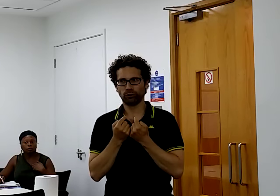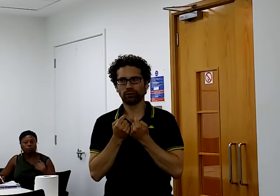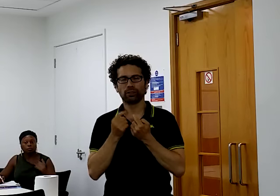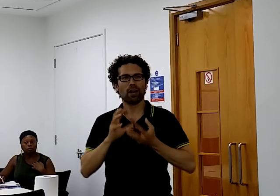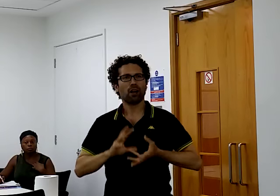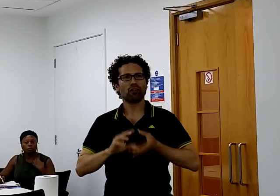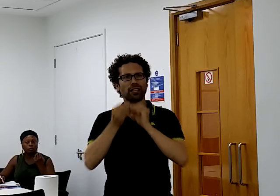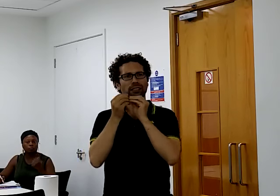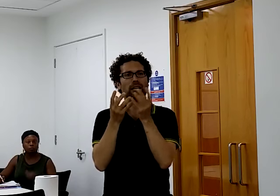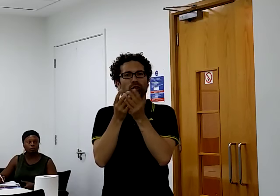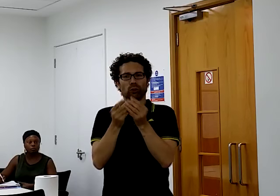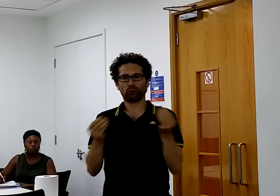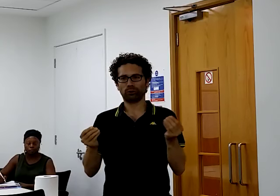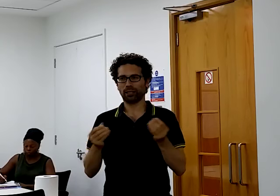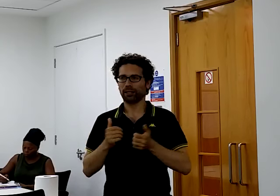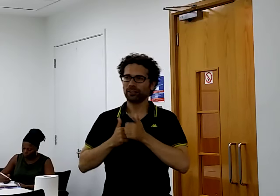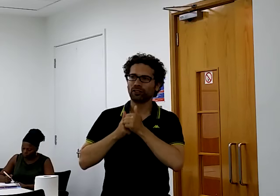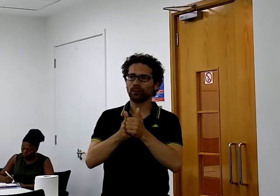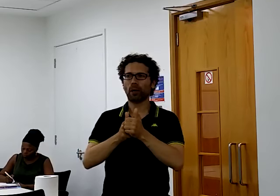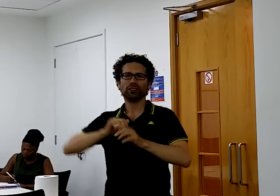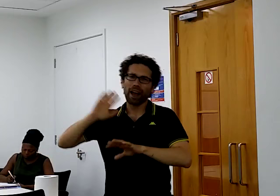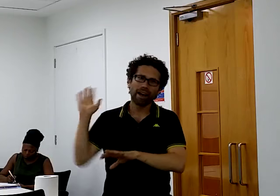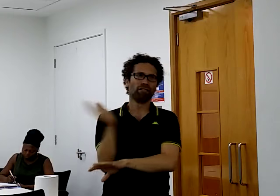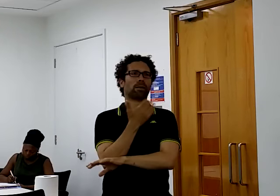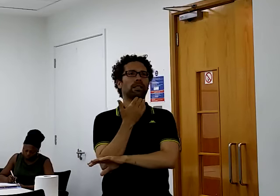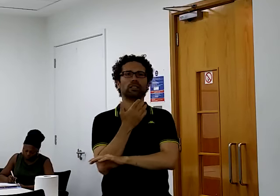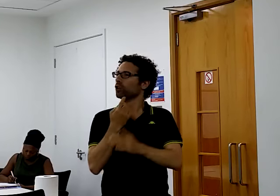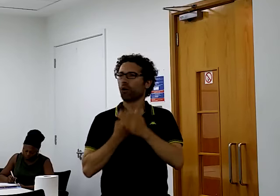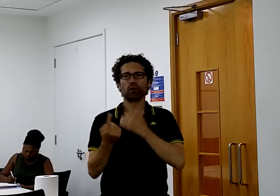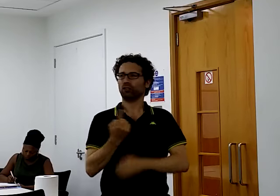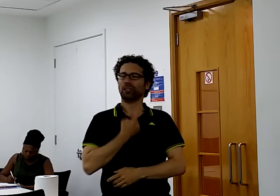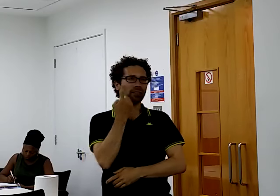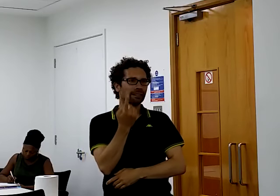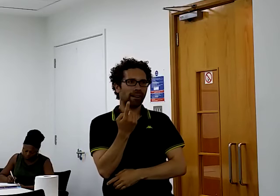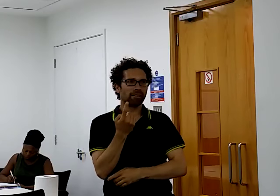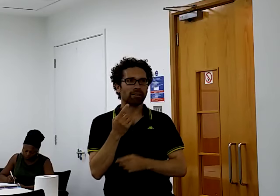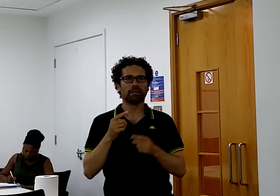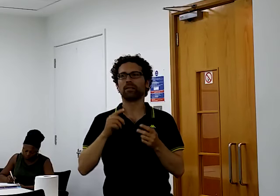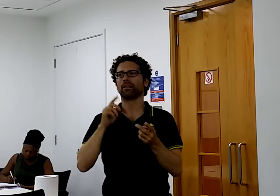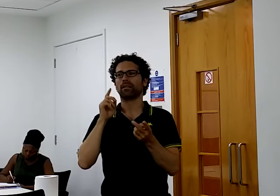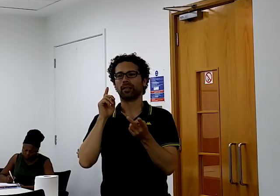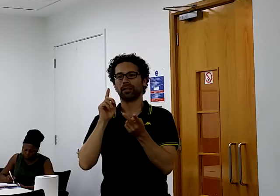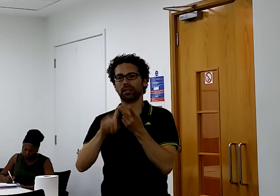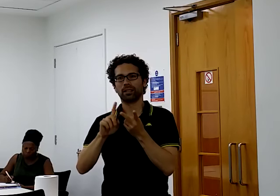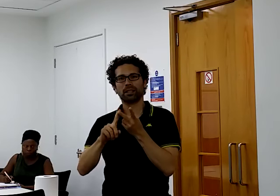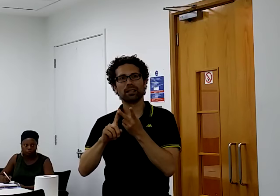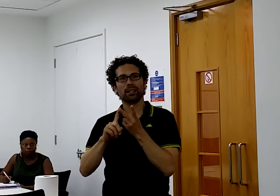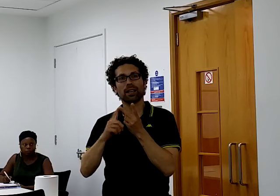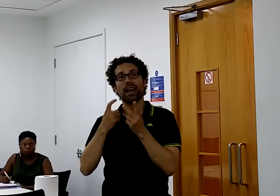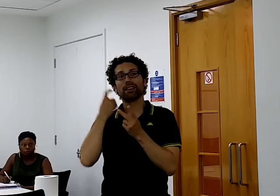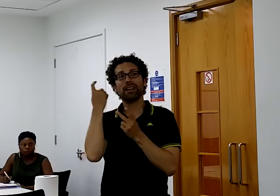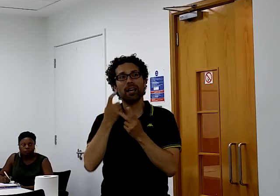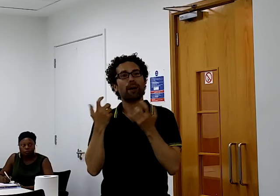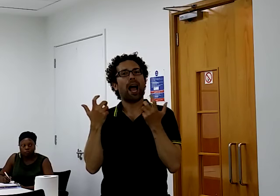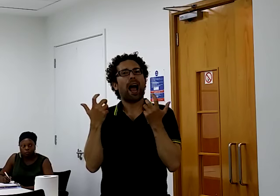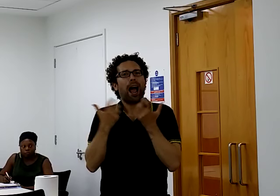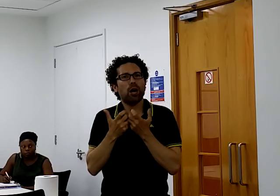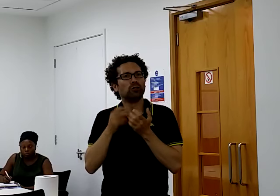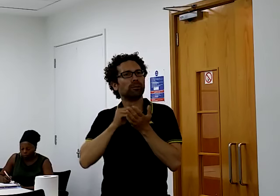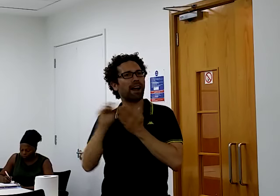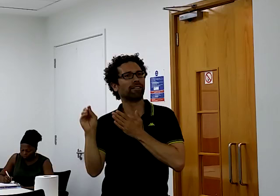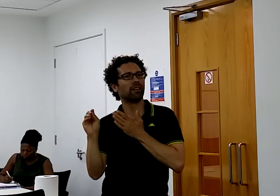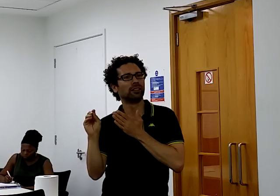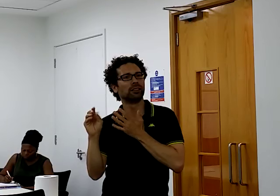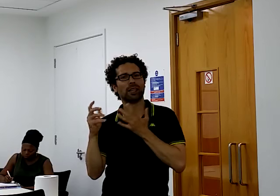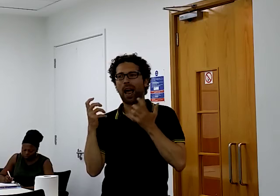things I just wanted to raise and give you a bit of food for thought. And let's just think about solutions that will help everyone and not